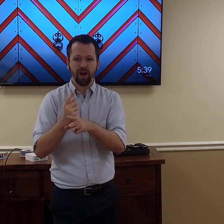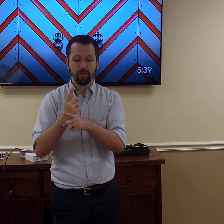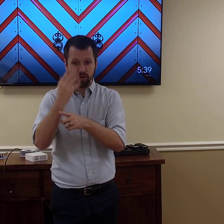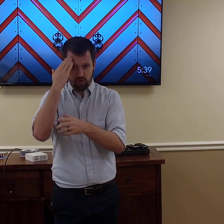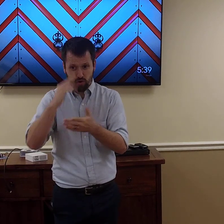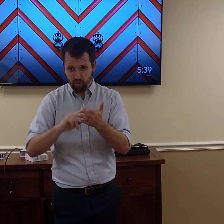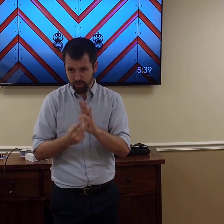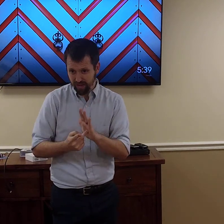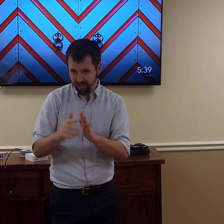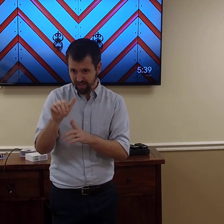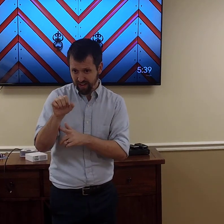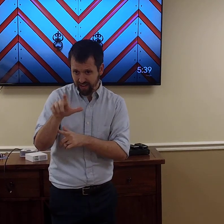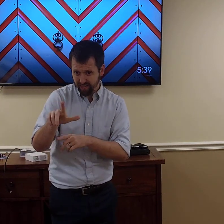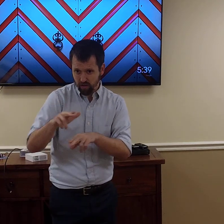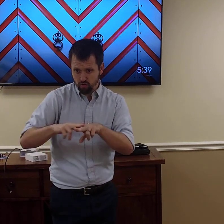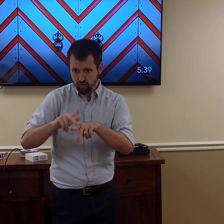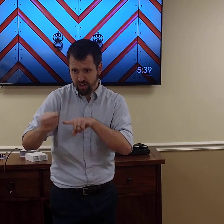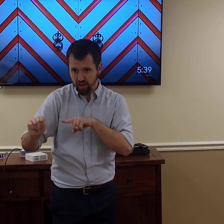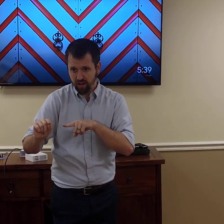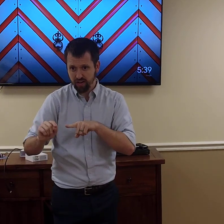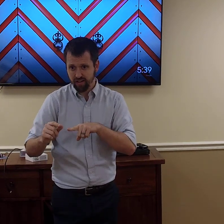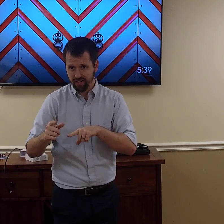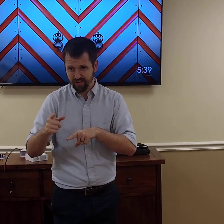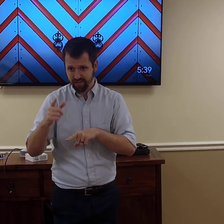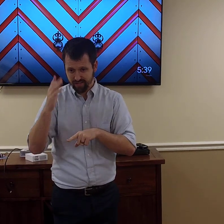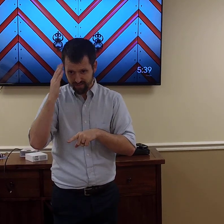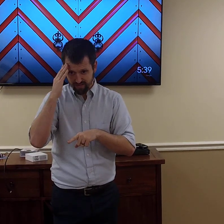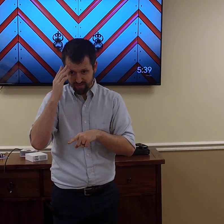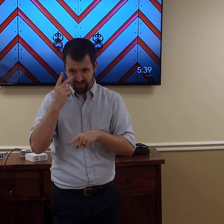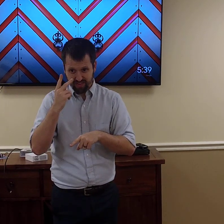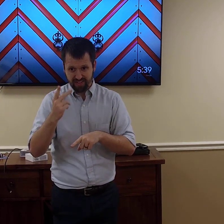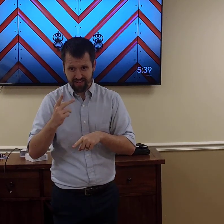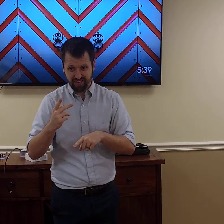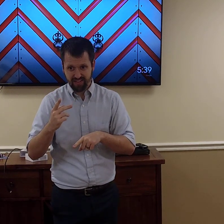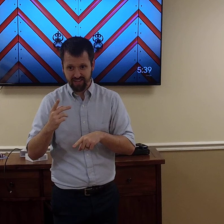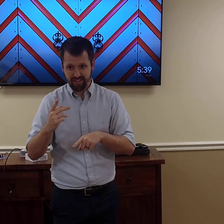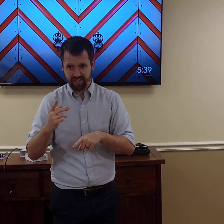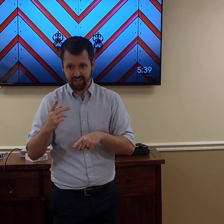But you know what it means? You missed it.